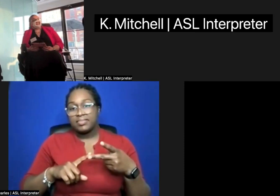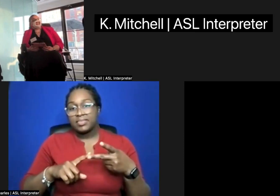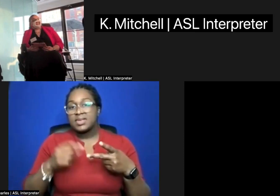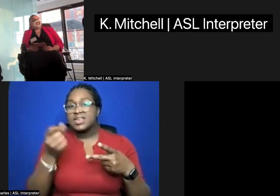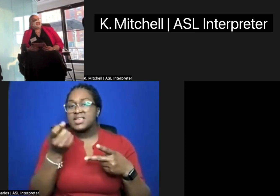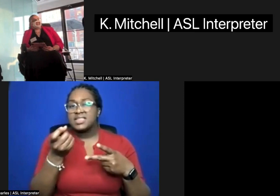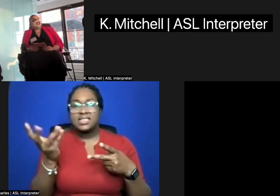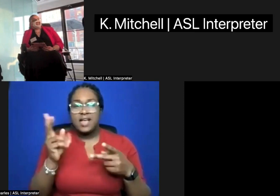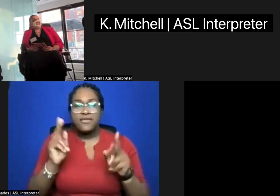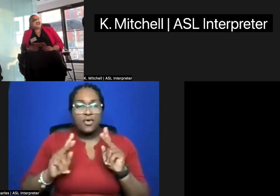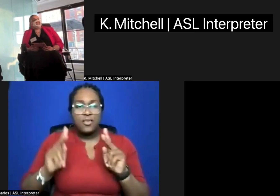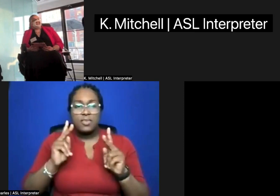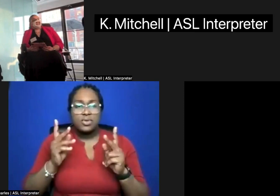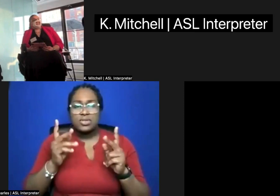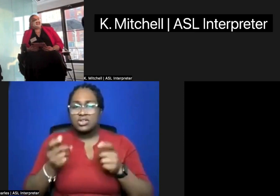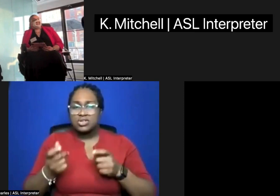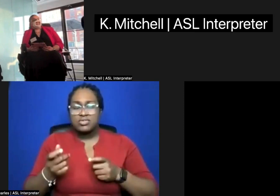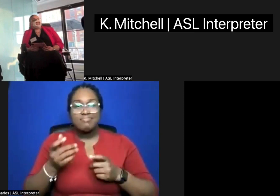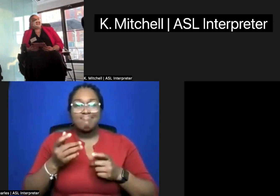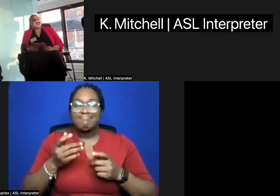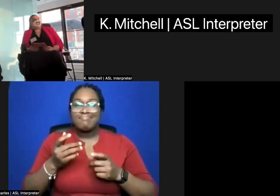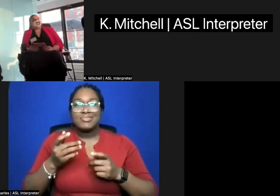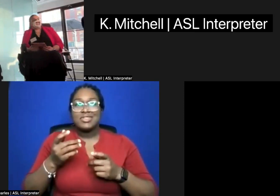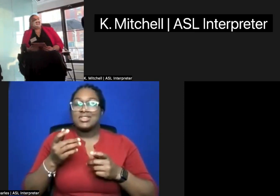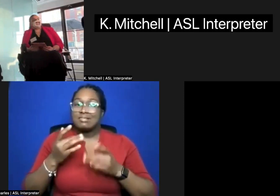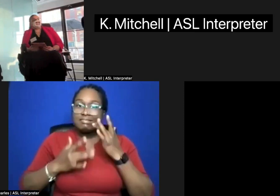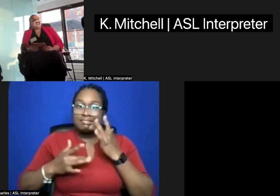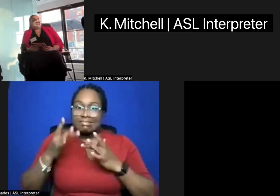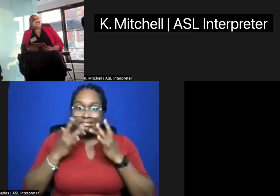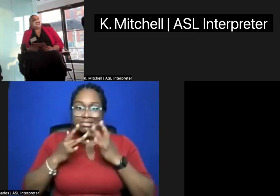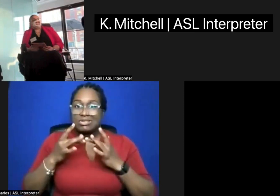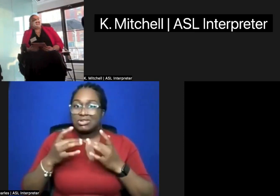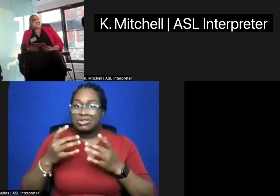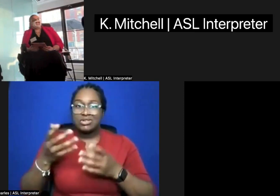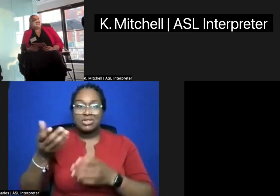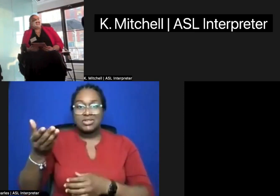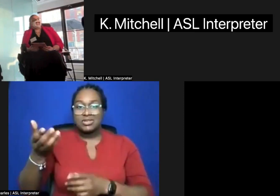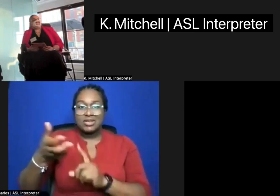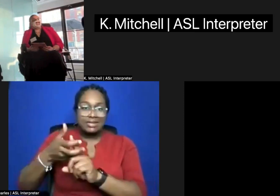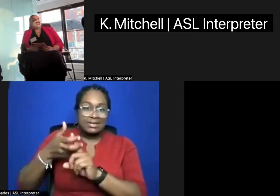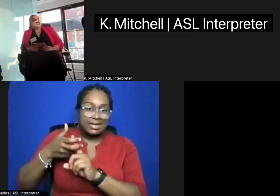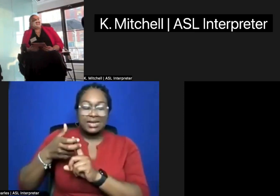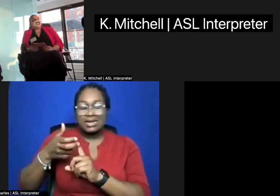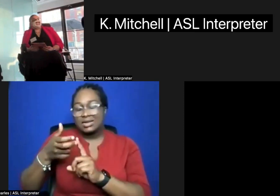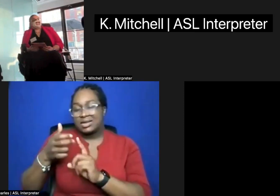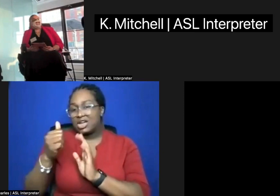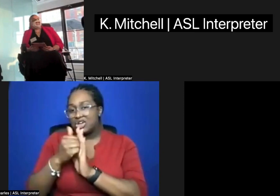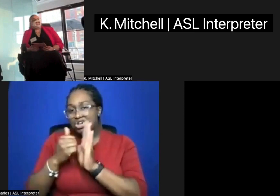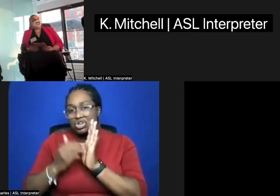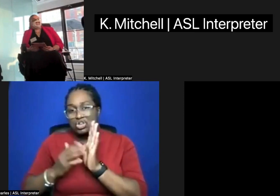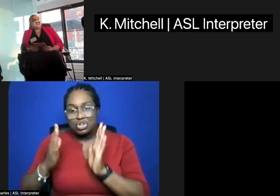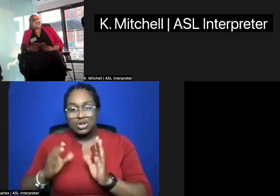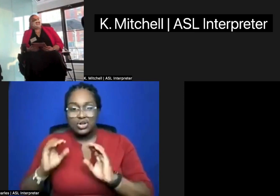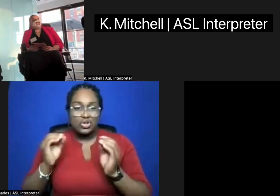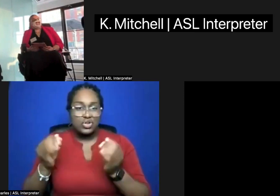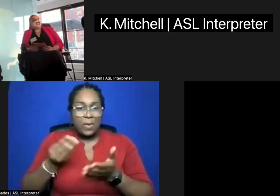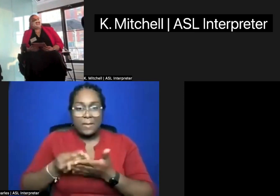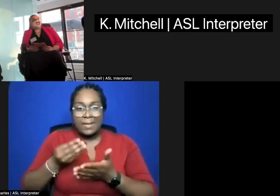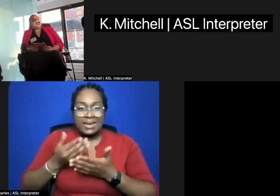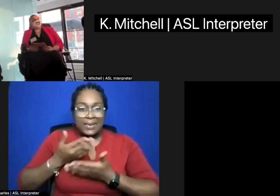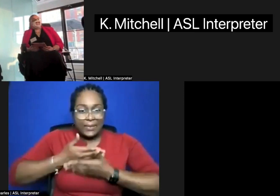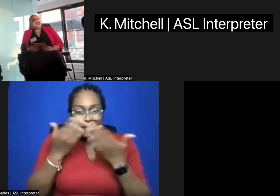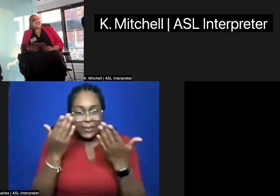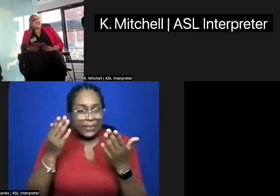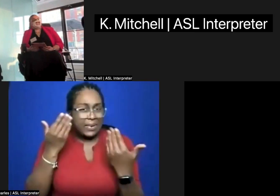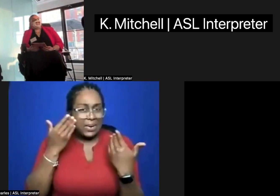an attorney. So like you said, they don't have money in their pockets. They don't know where to start. And then